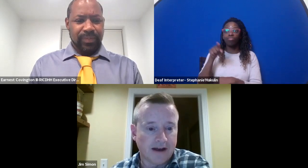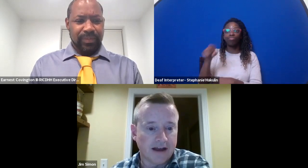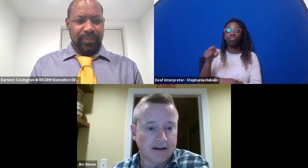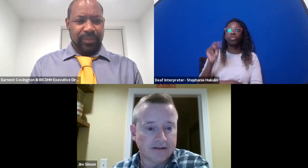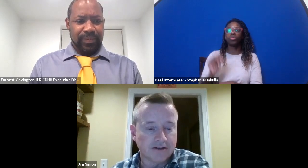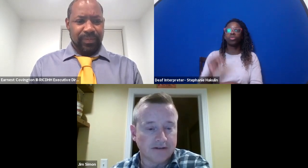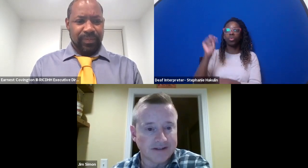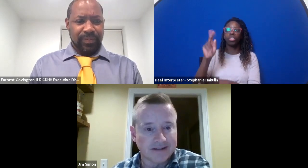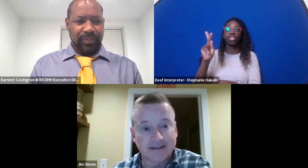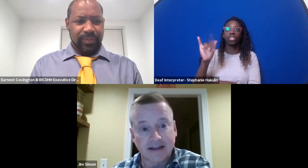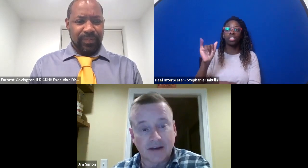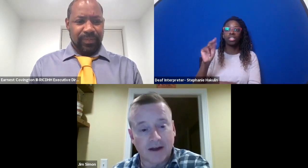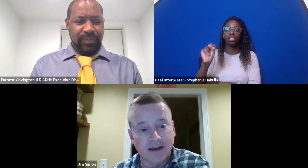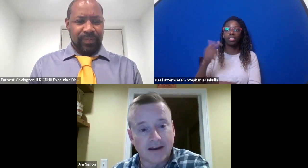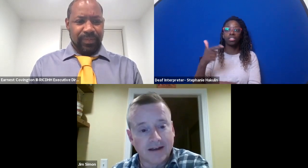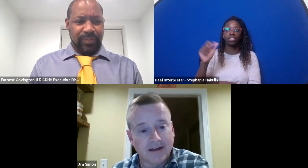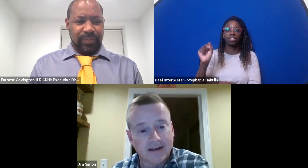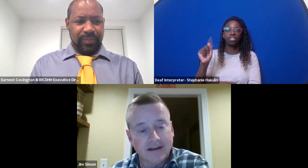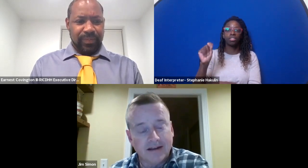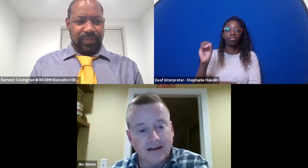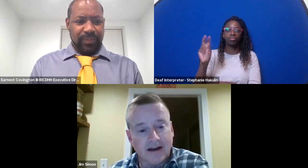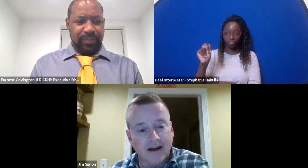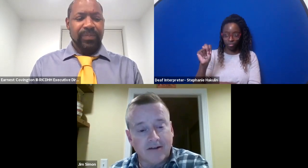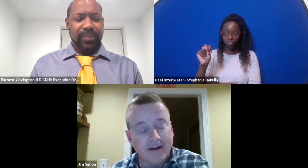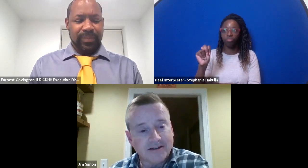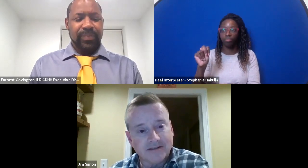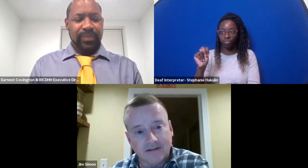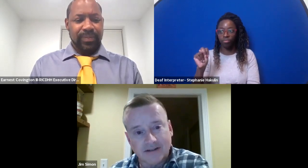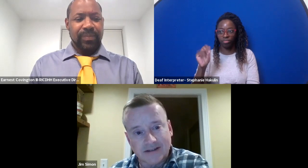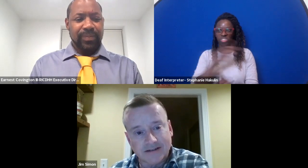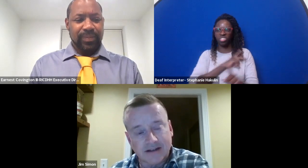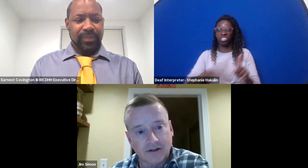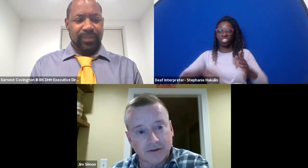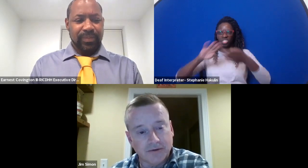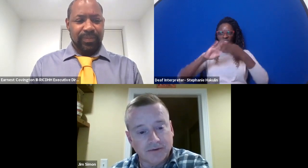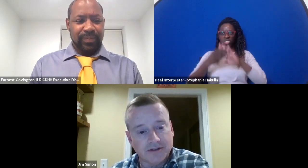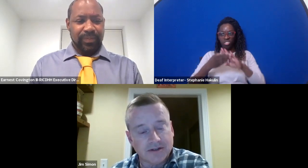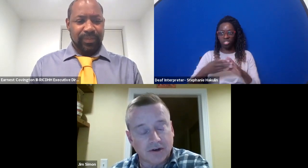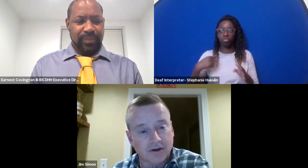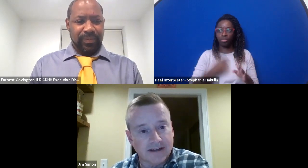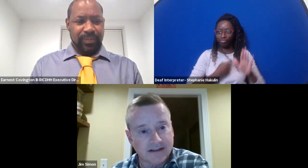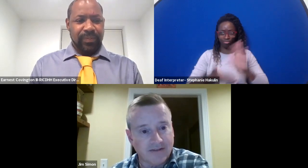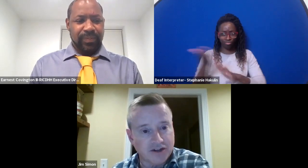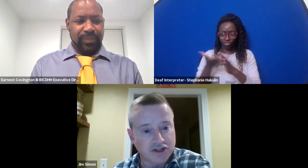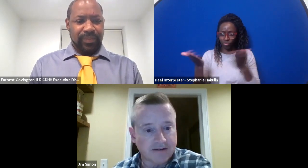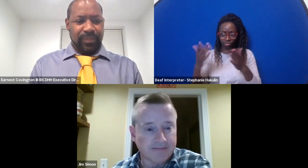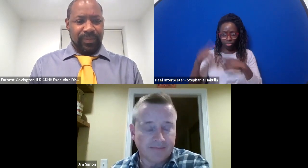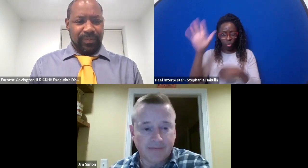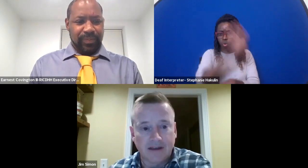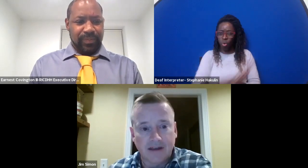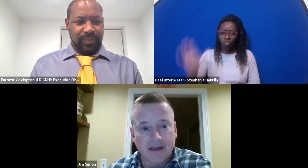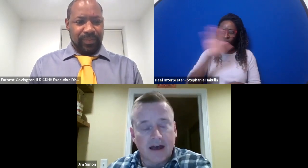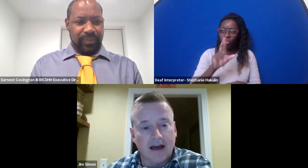do provide services statewide. A range of services includes early